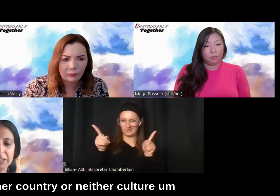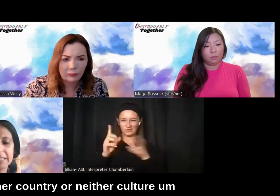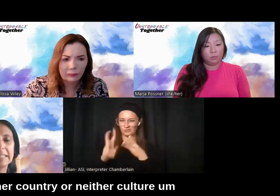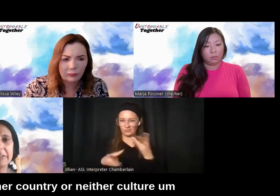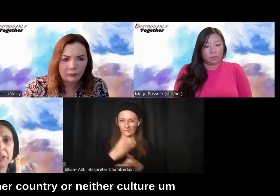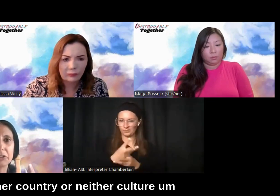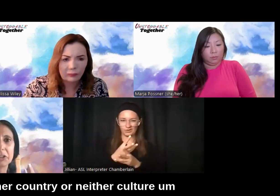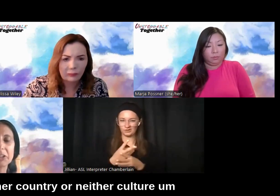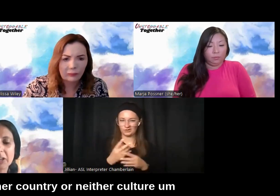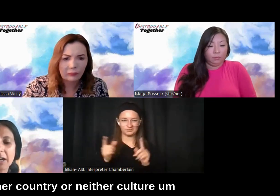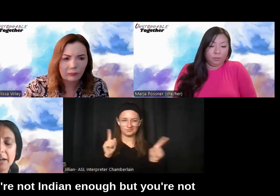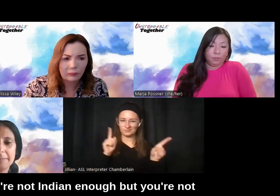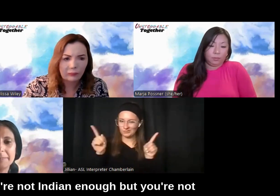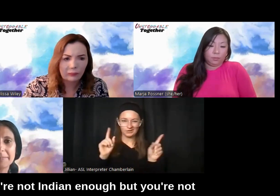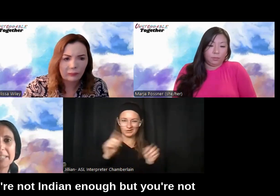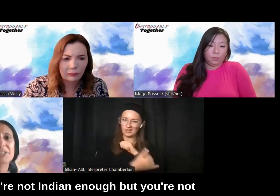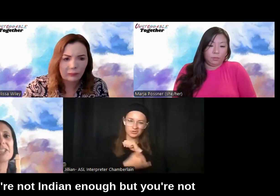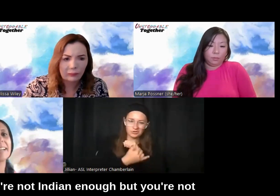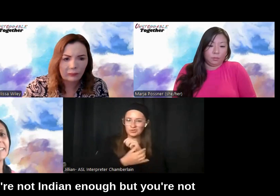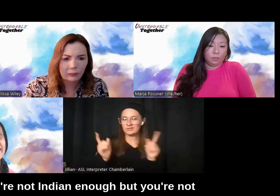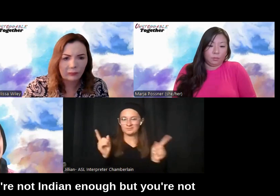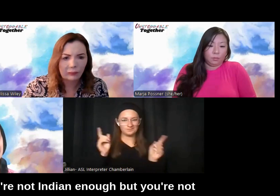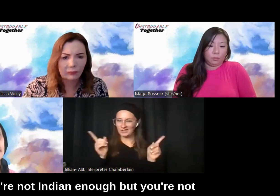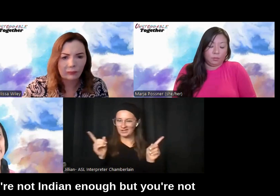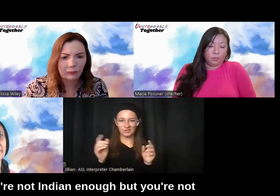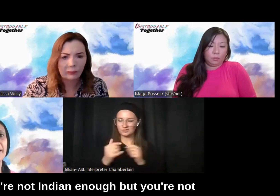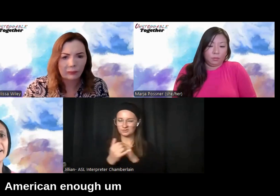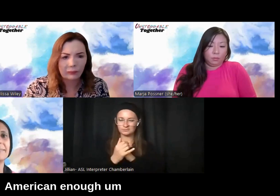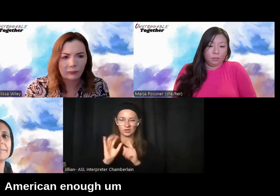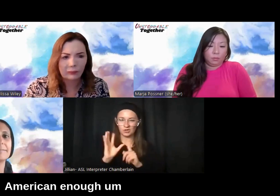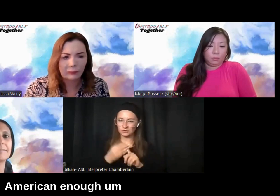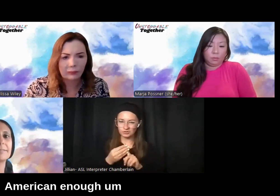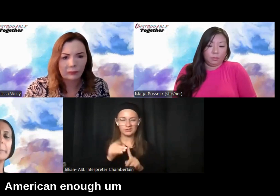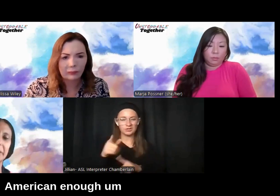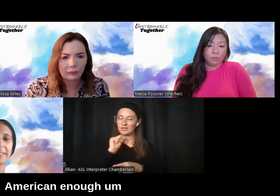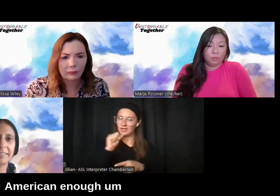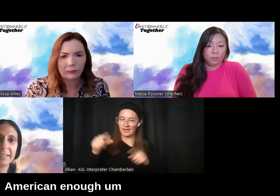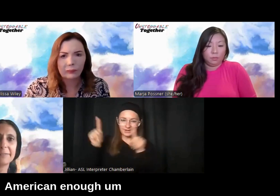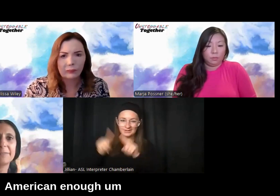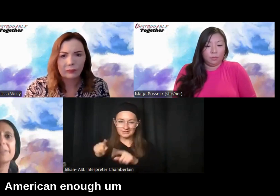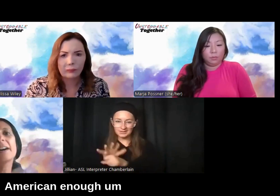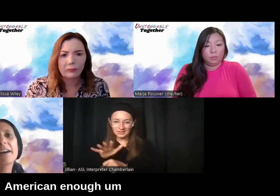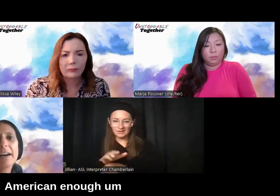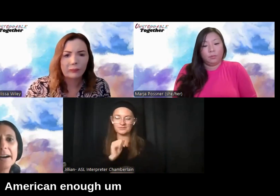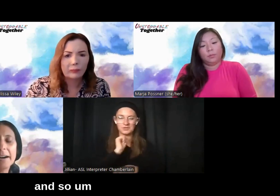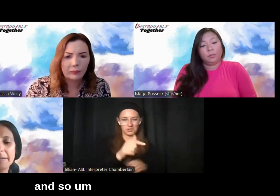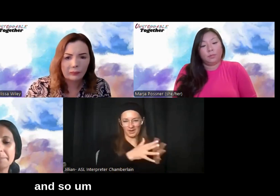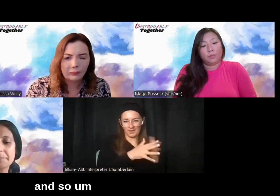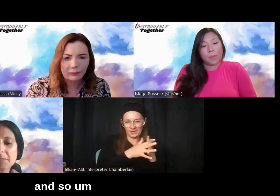country or neither culture, because you're not Indian enough, but you're not American enough.